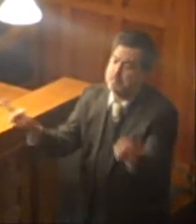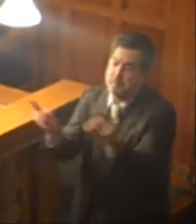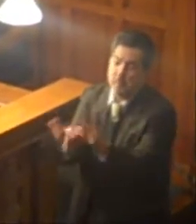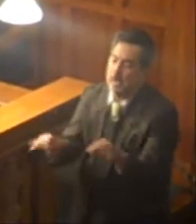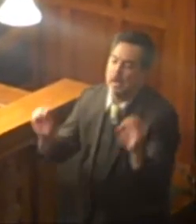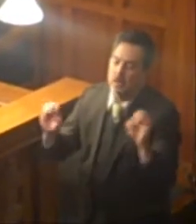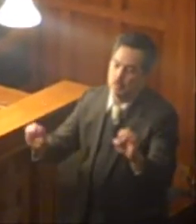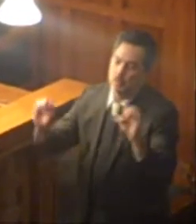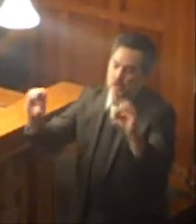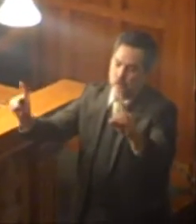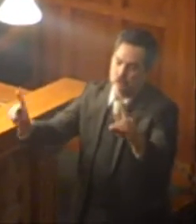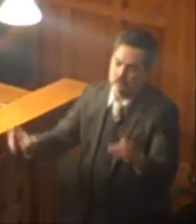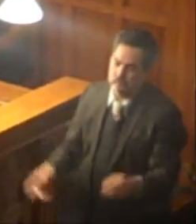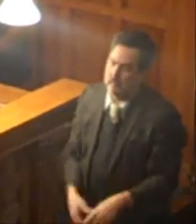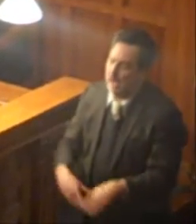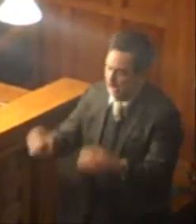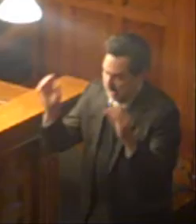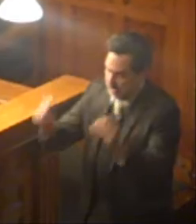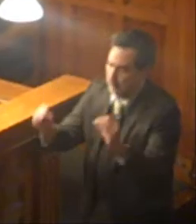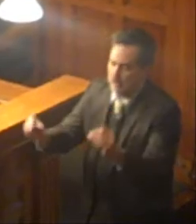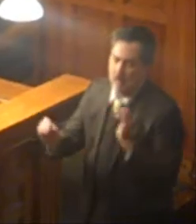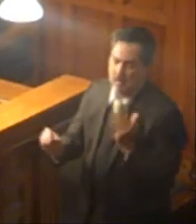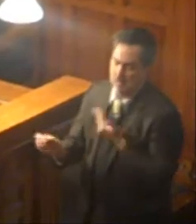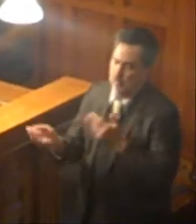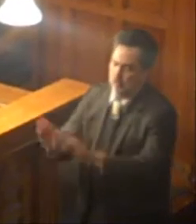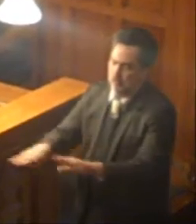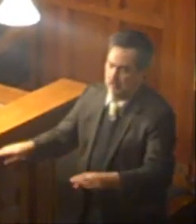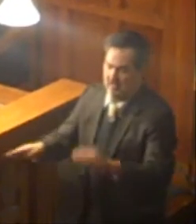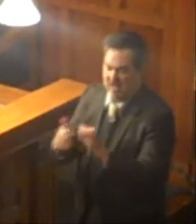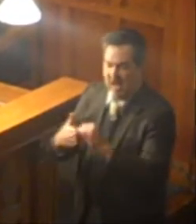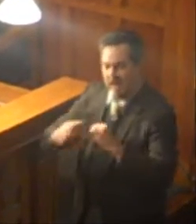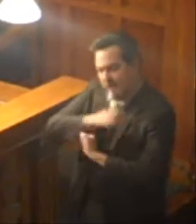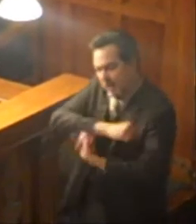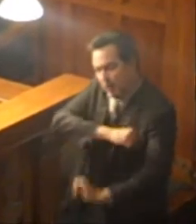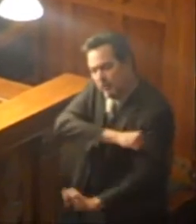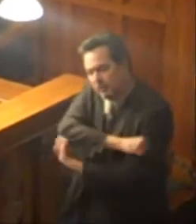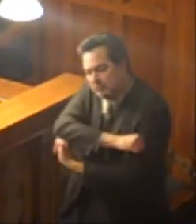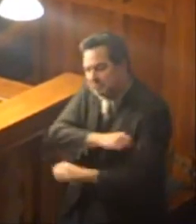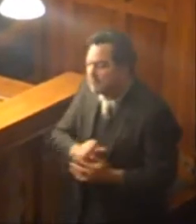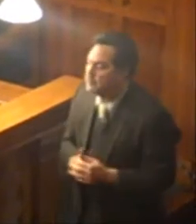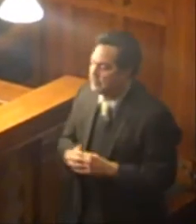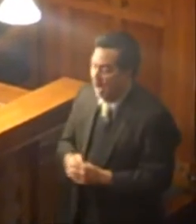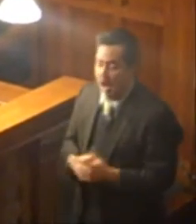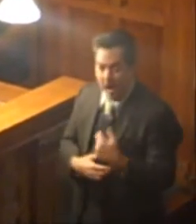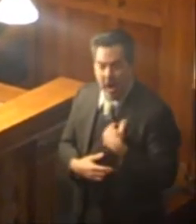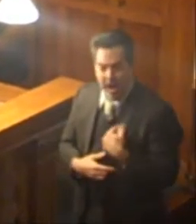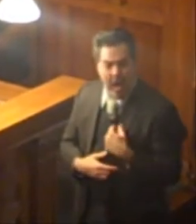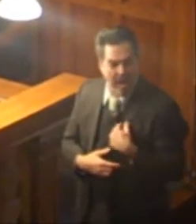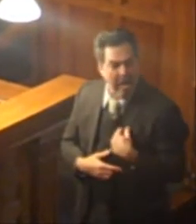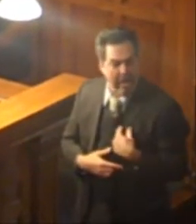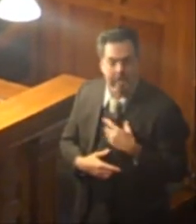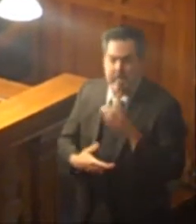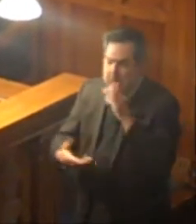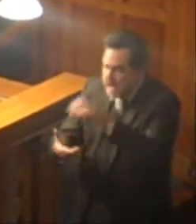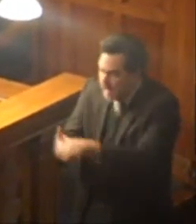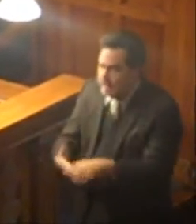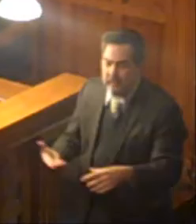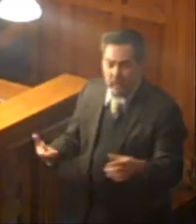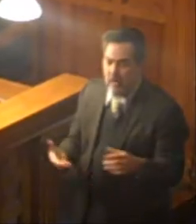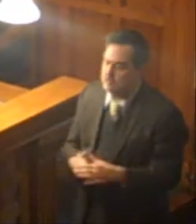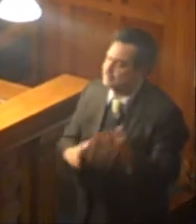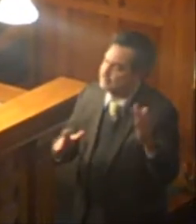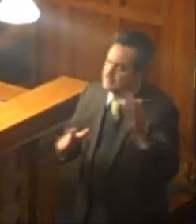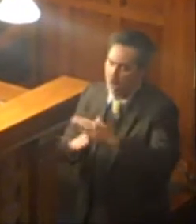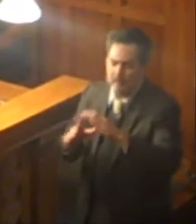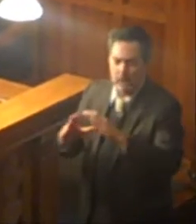on. I agree, first-class school facilities are necessary to educate our children. And I'm glad